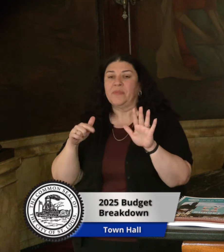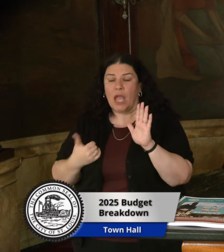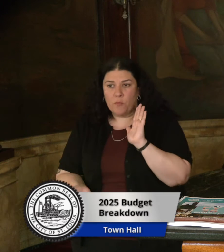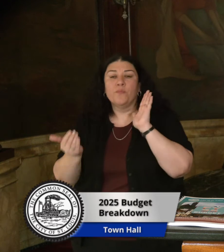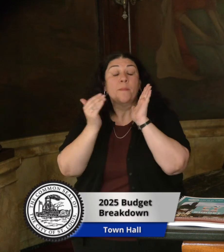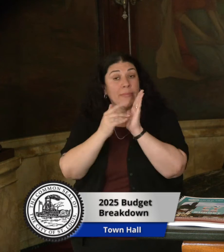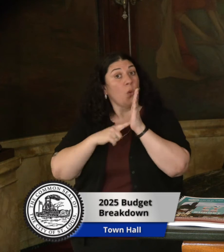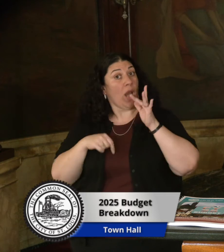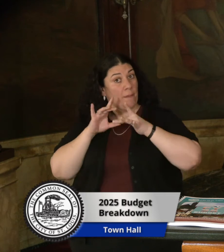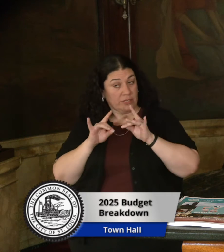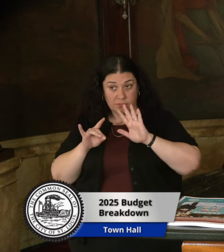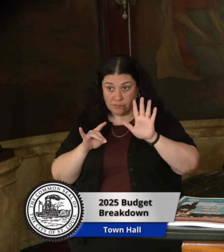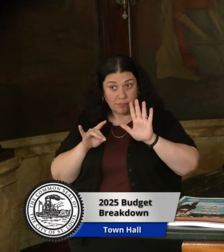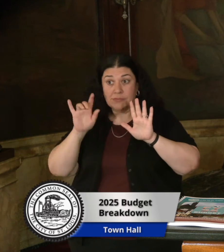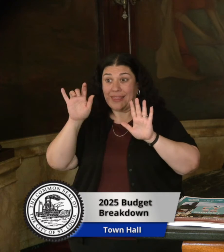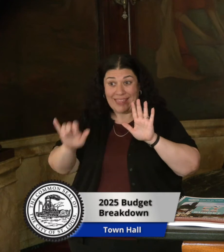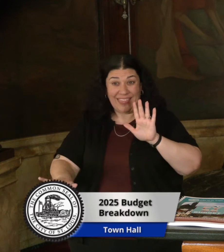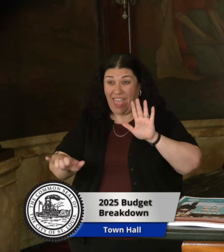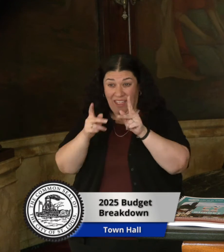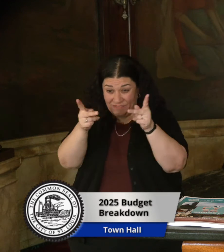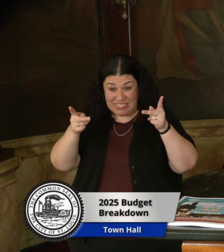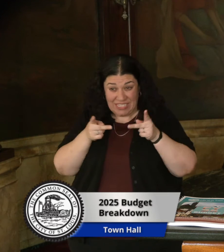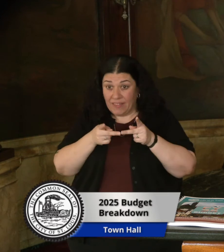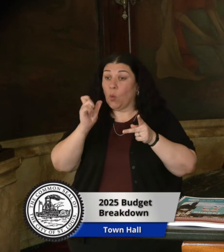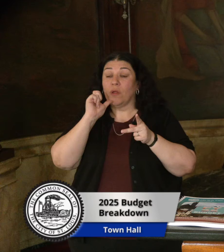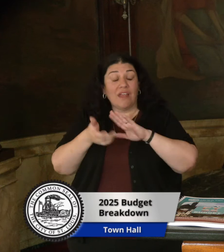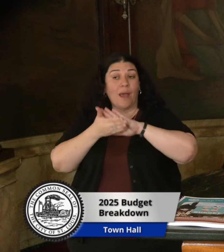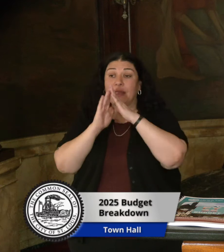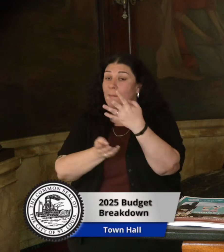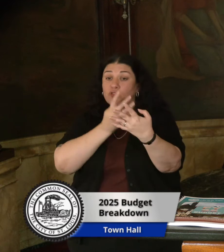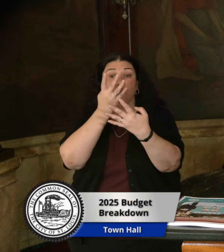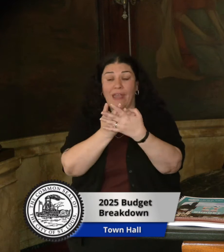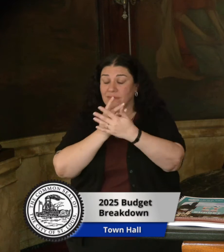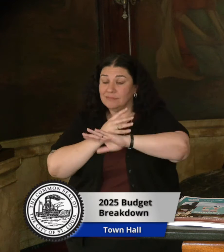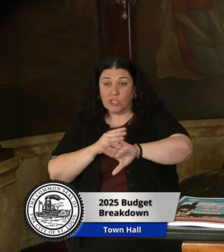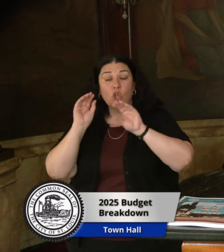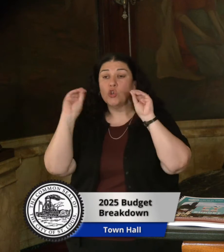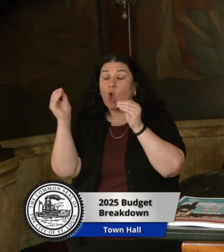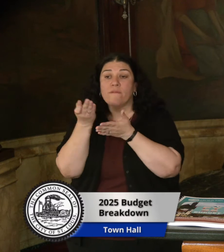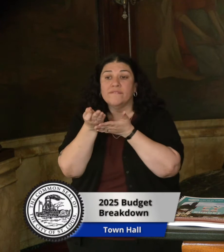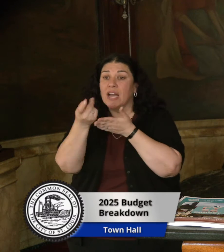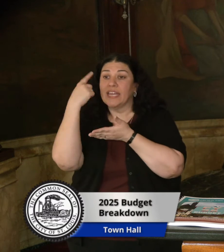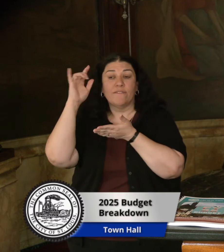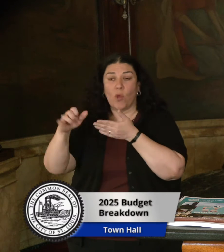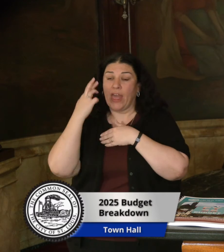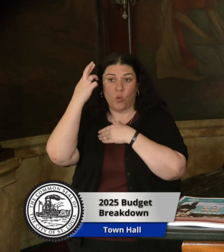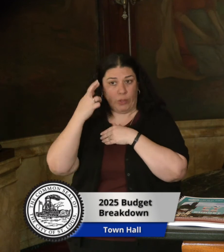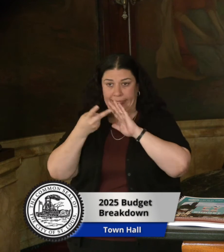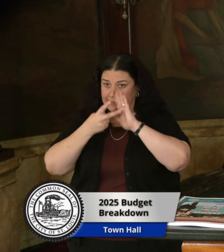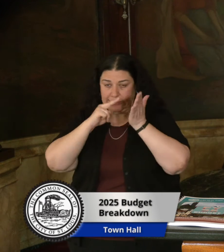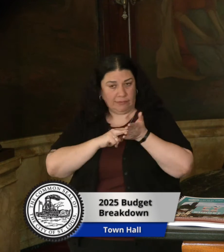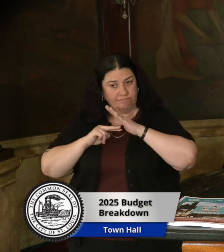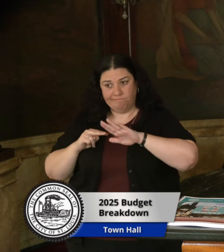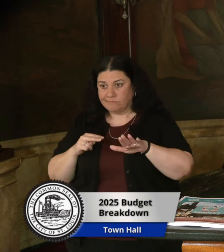before. We will not use this facility as a jail in the future, and there's no funding in the budget for that purpose.